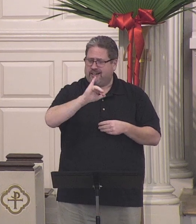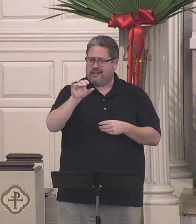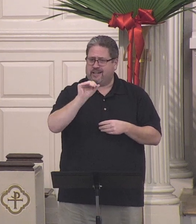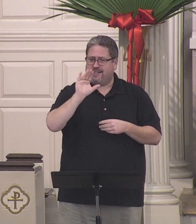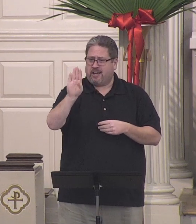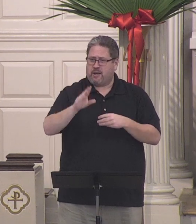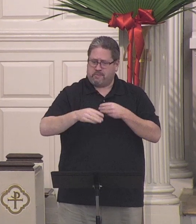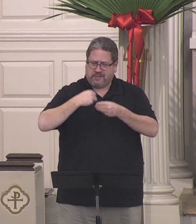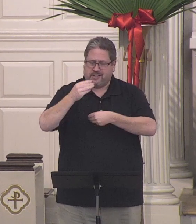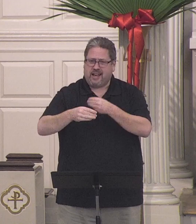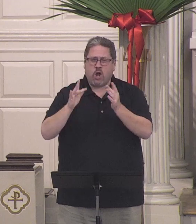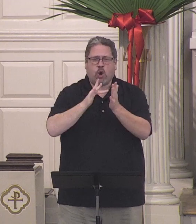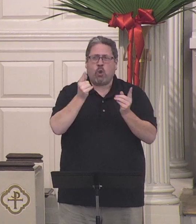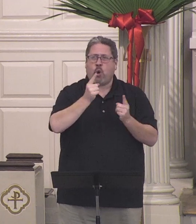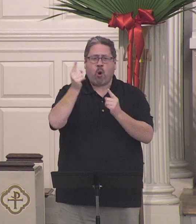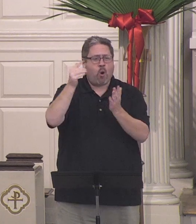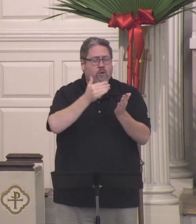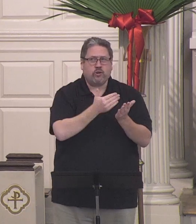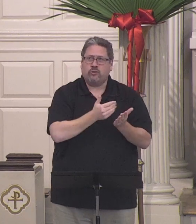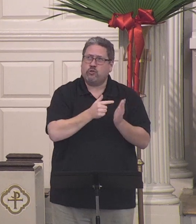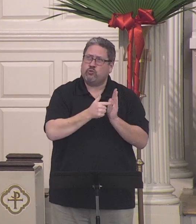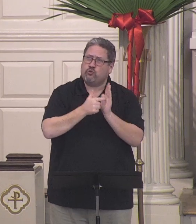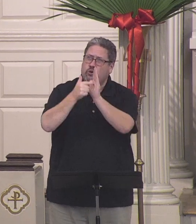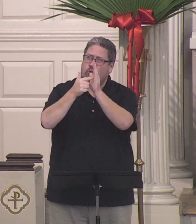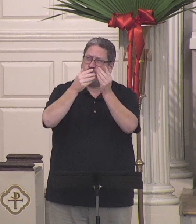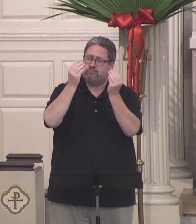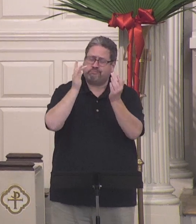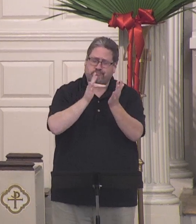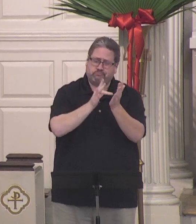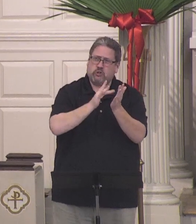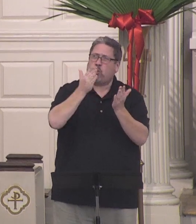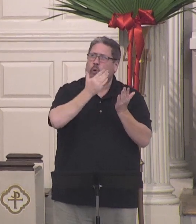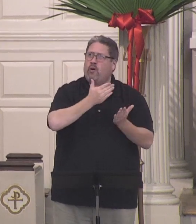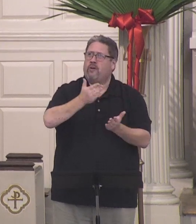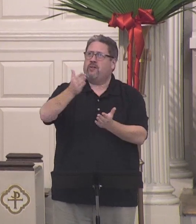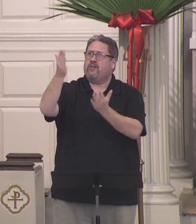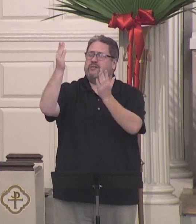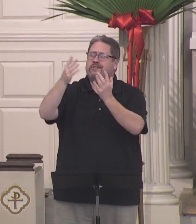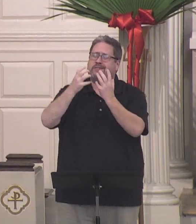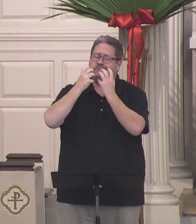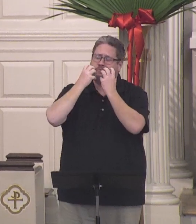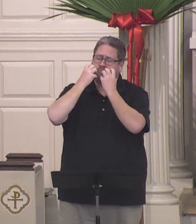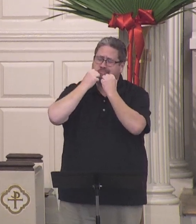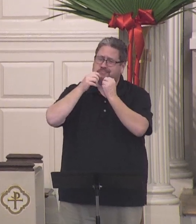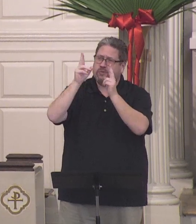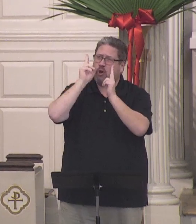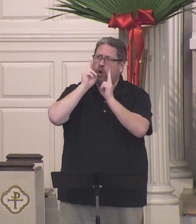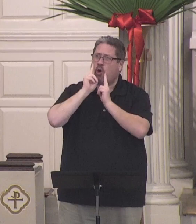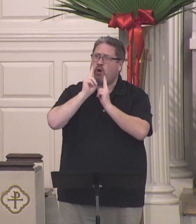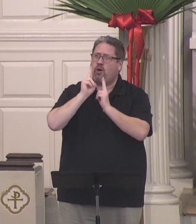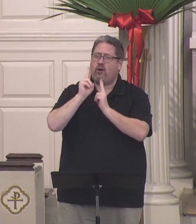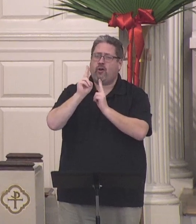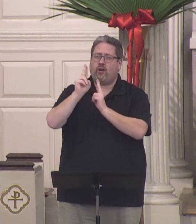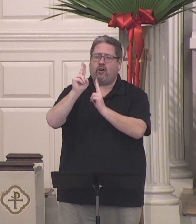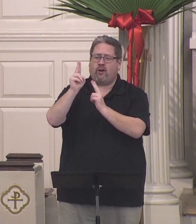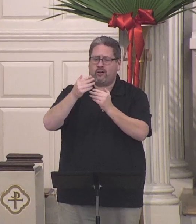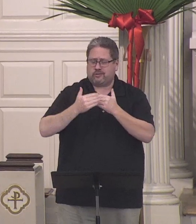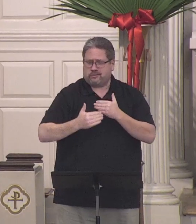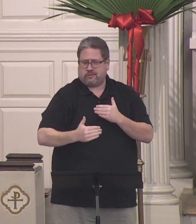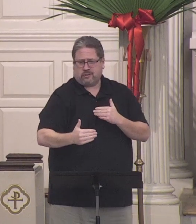Jacob, give glory to him. Revere him, all you descendants